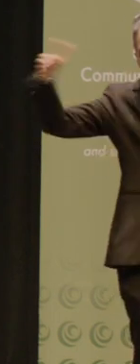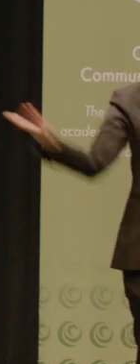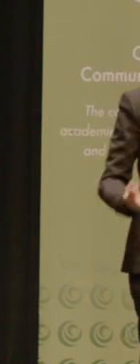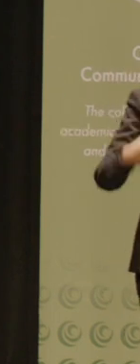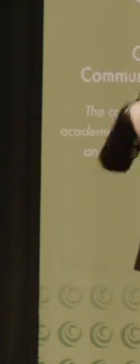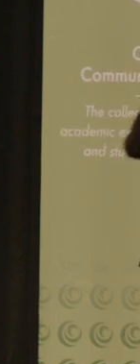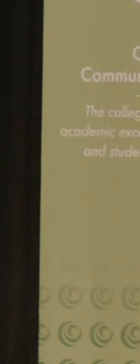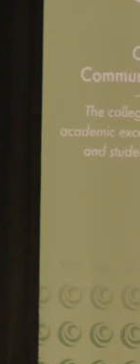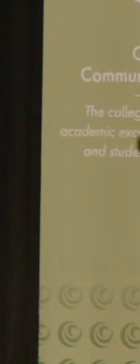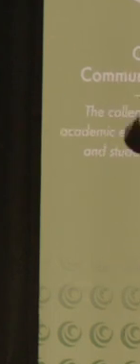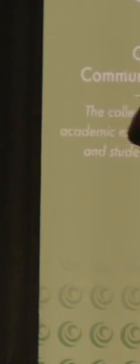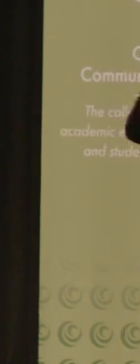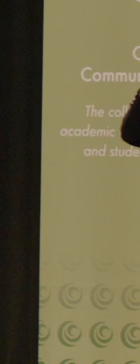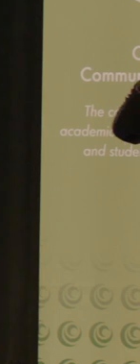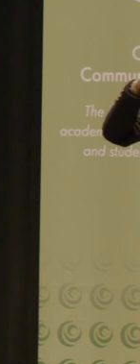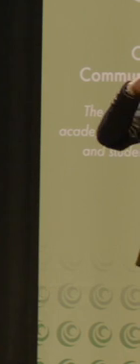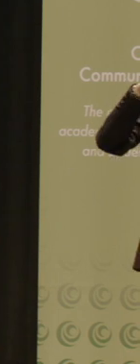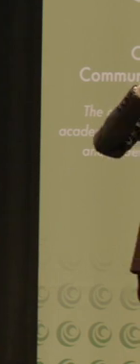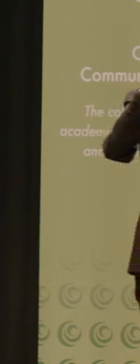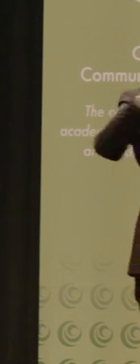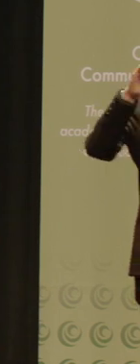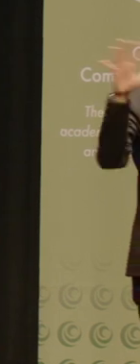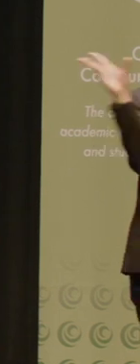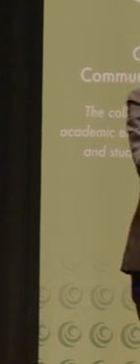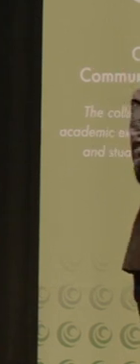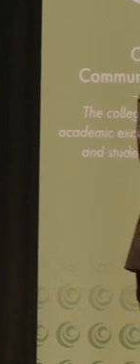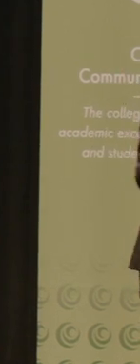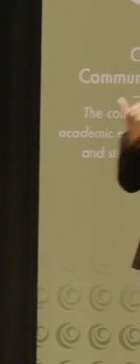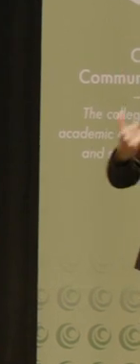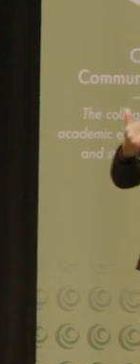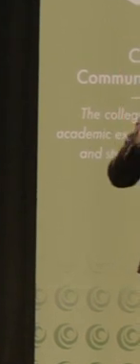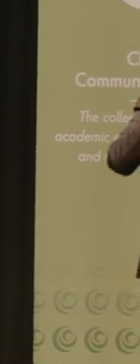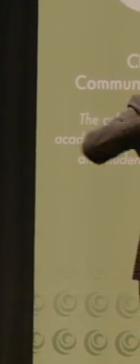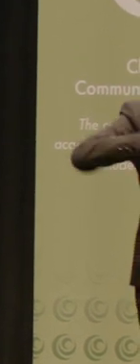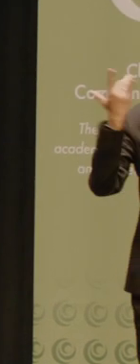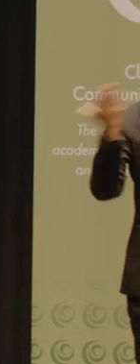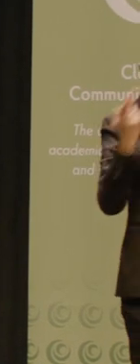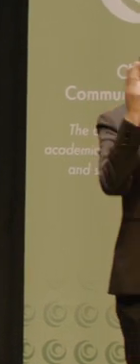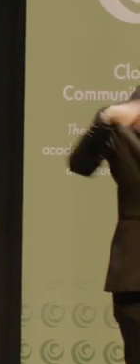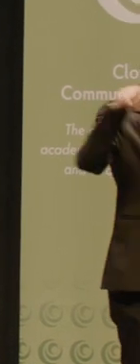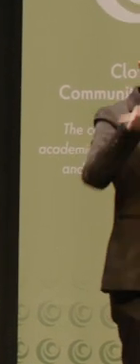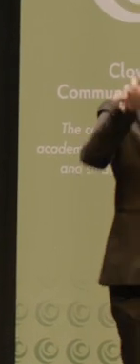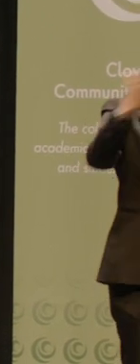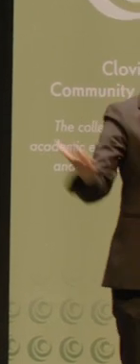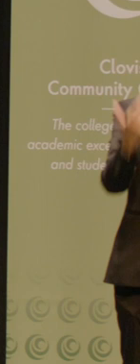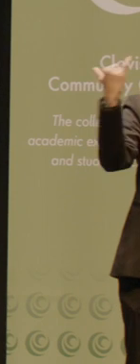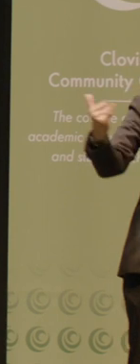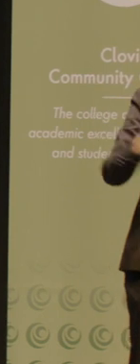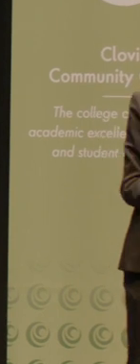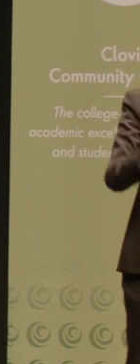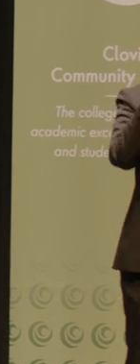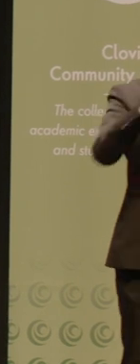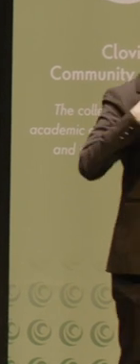Welcome to State Center Community College District Faculty Convocation. I'm so happy to see all of you here today.